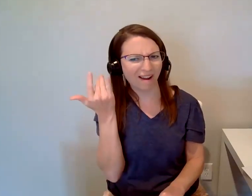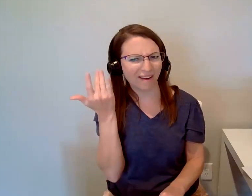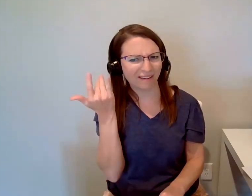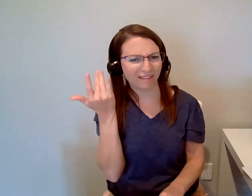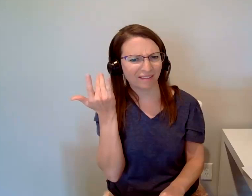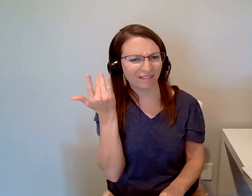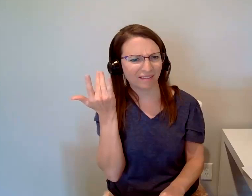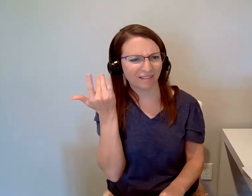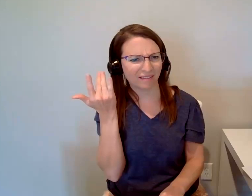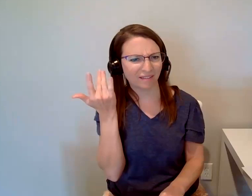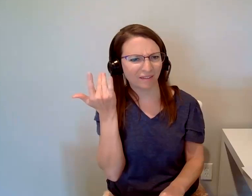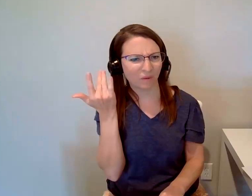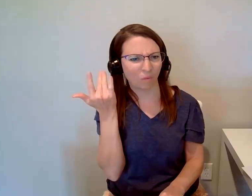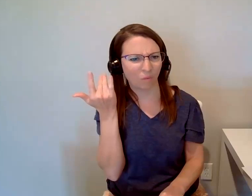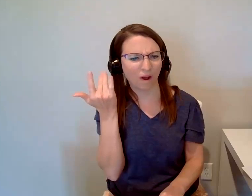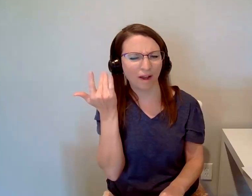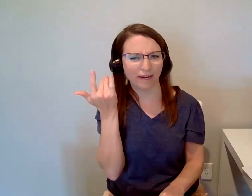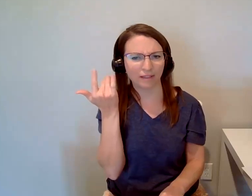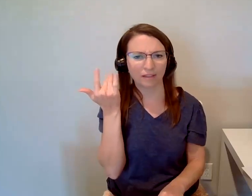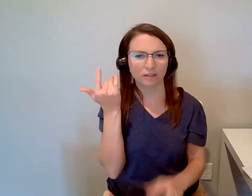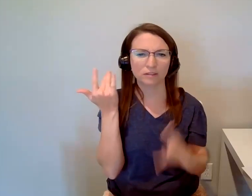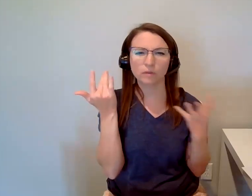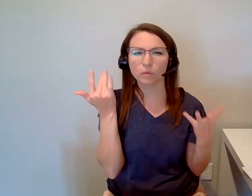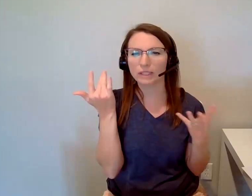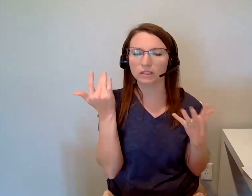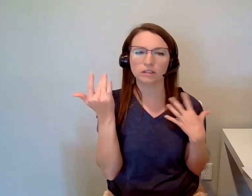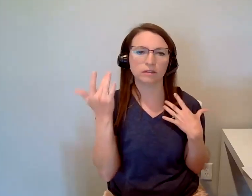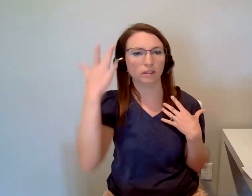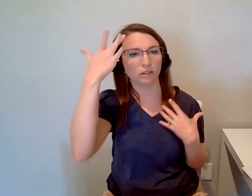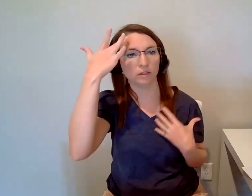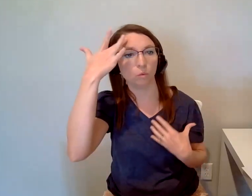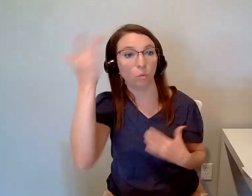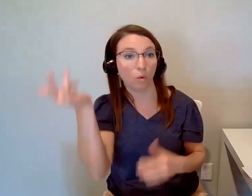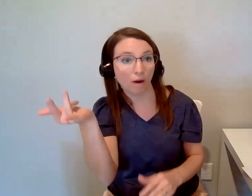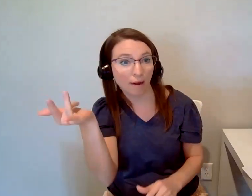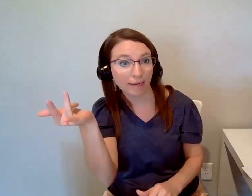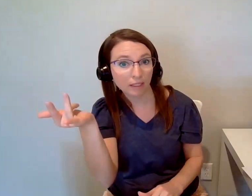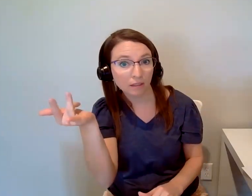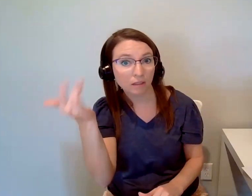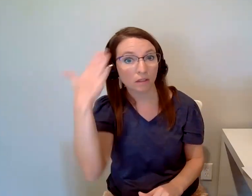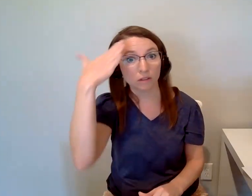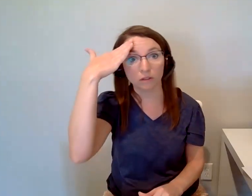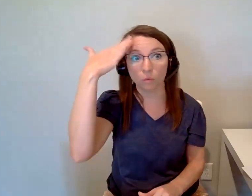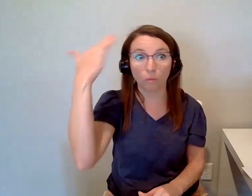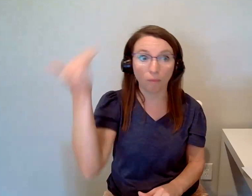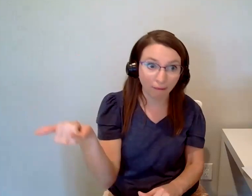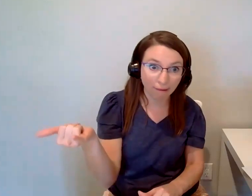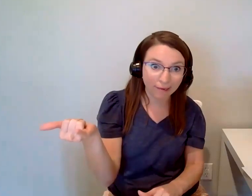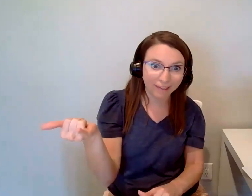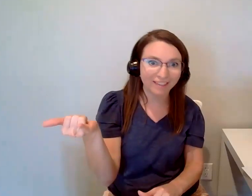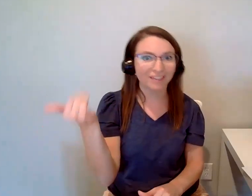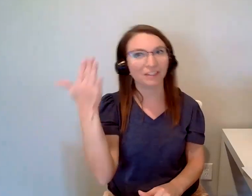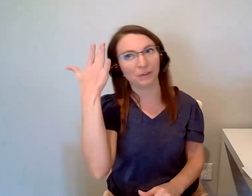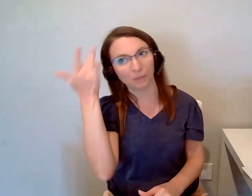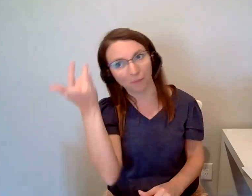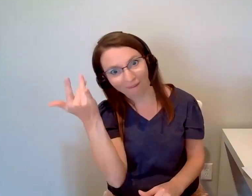Why? Why? There's several ways you can do that. You can do why, do why, do